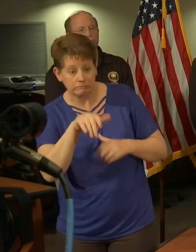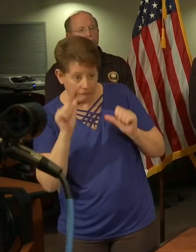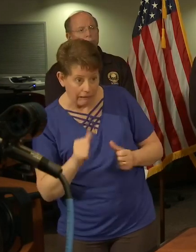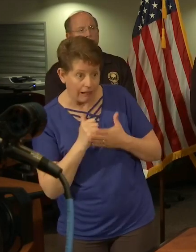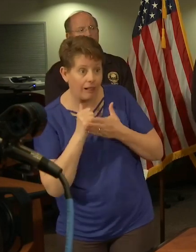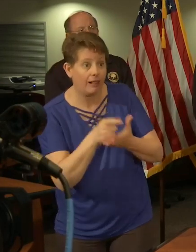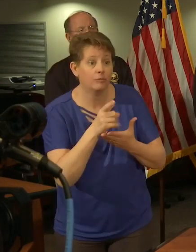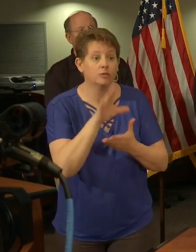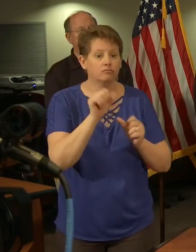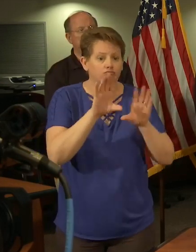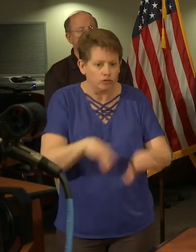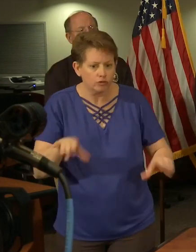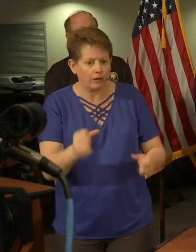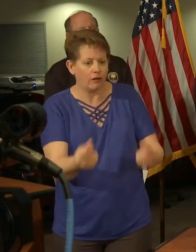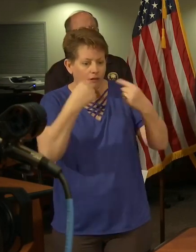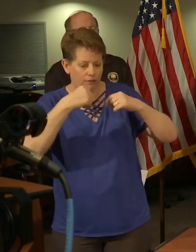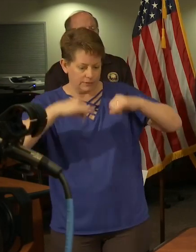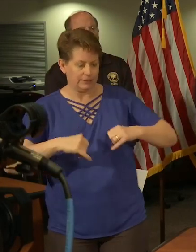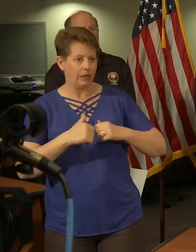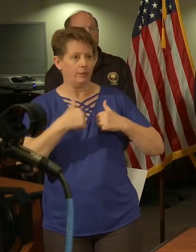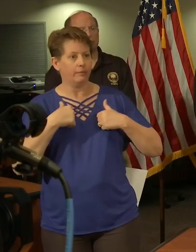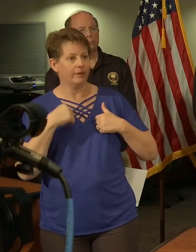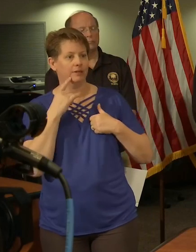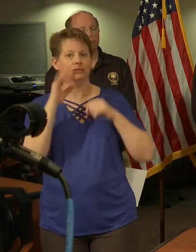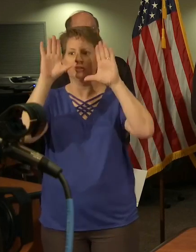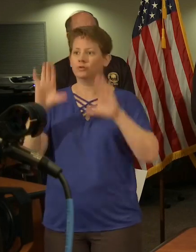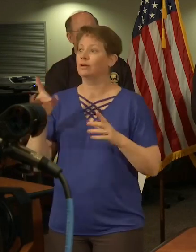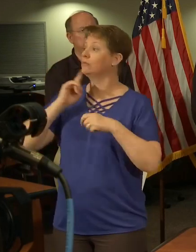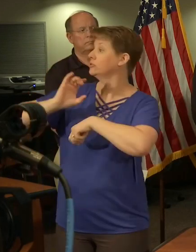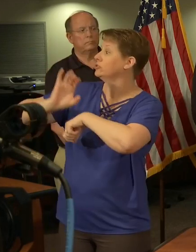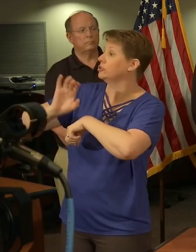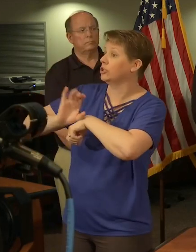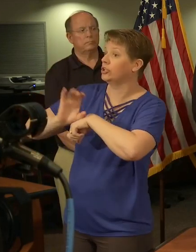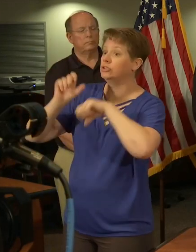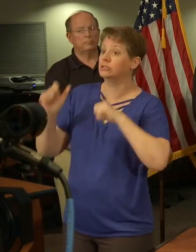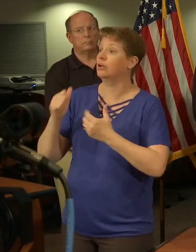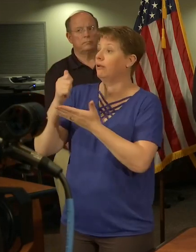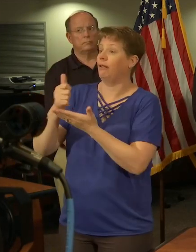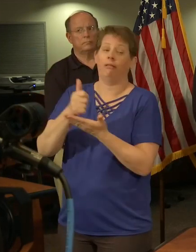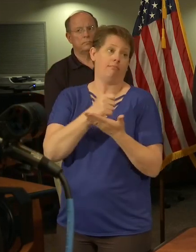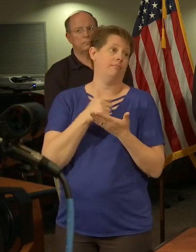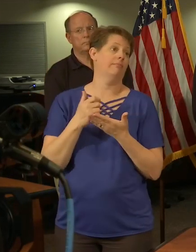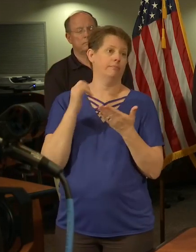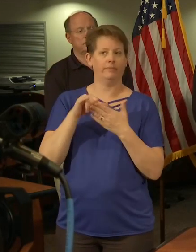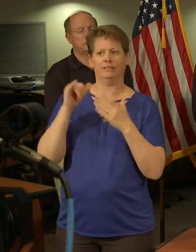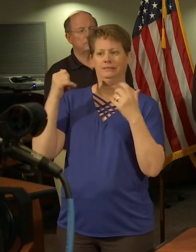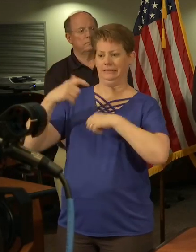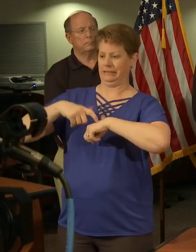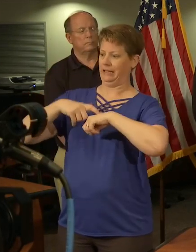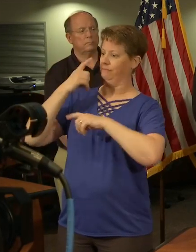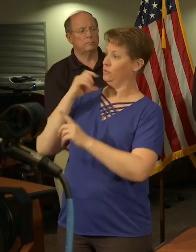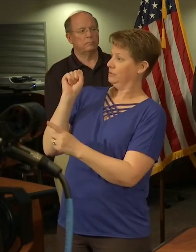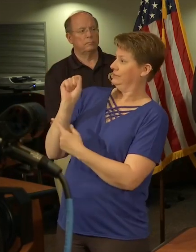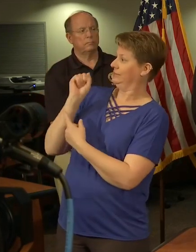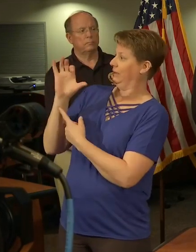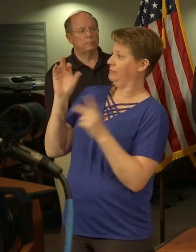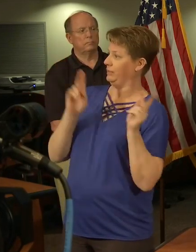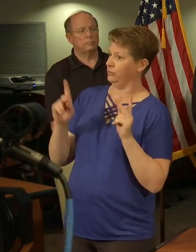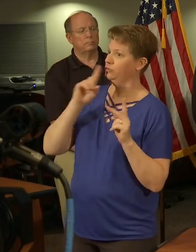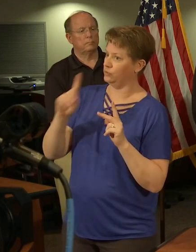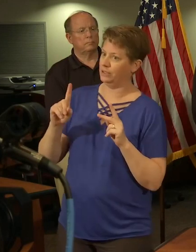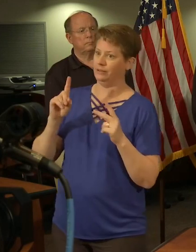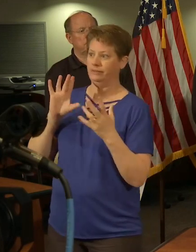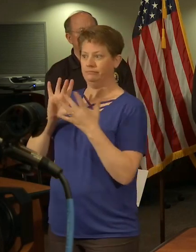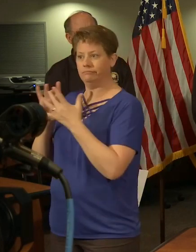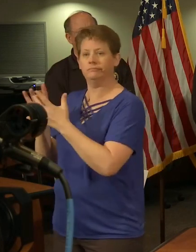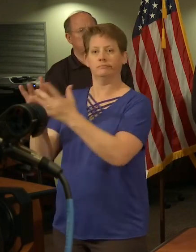you? Your children can stay with me. Or it's a great thing that churches could help with. So this is a time for South Carolinians to really reach